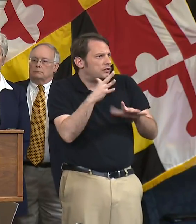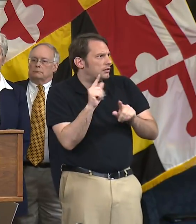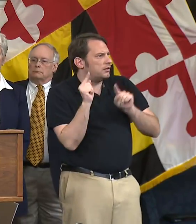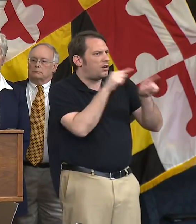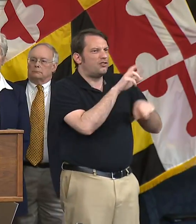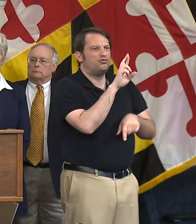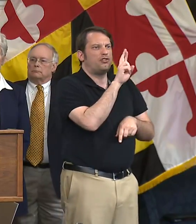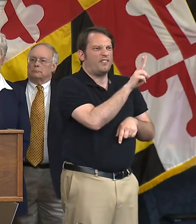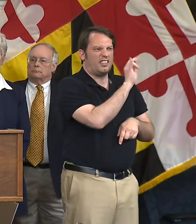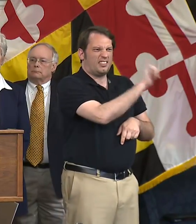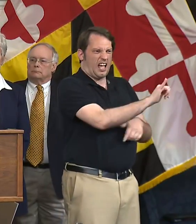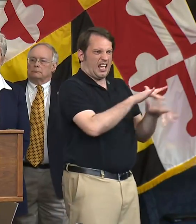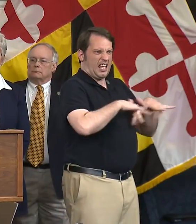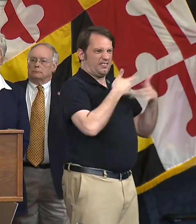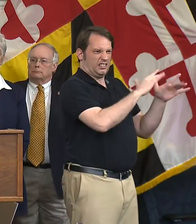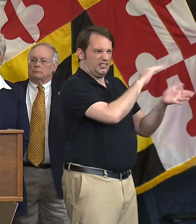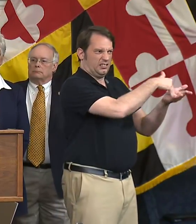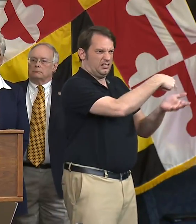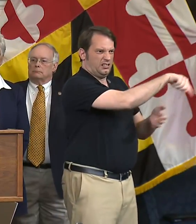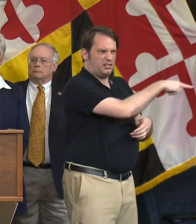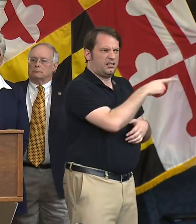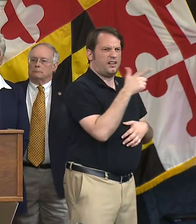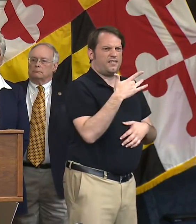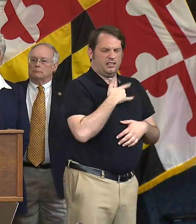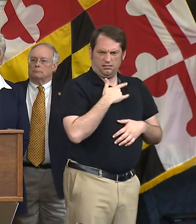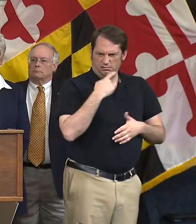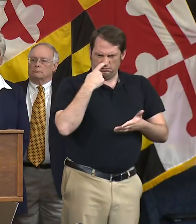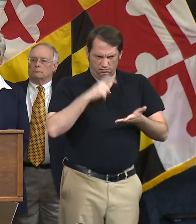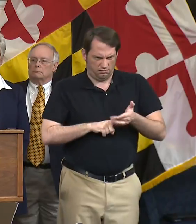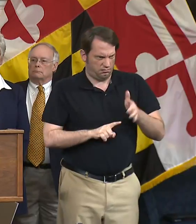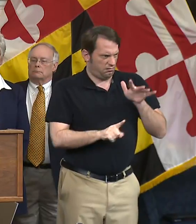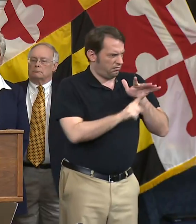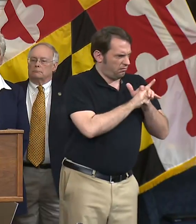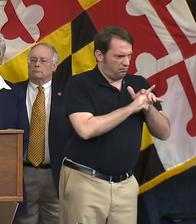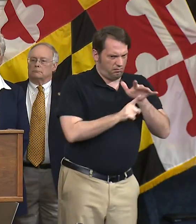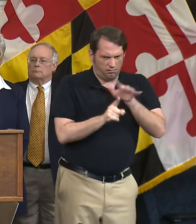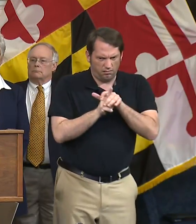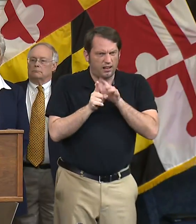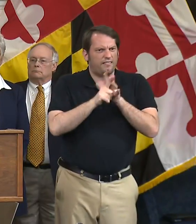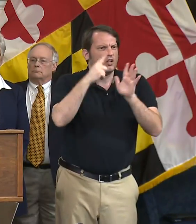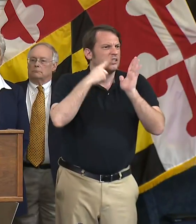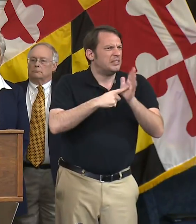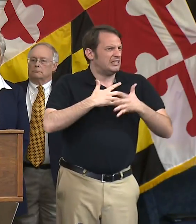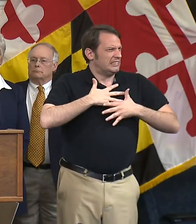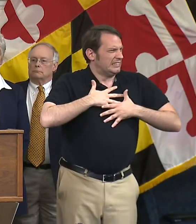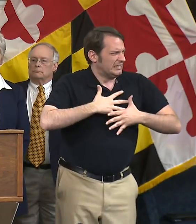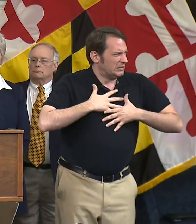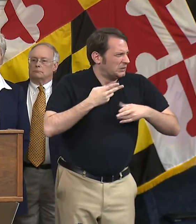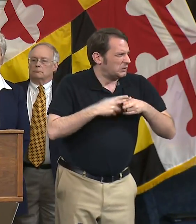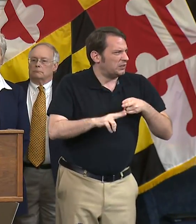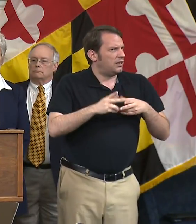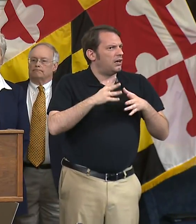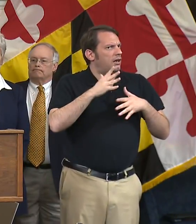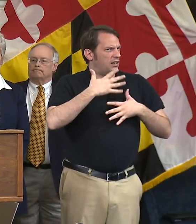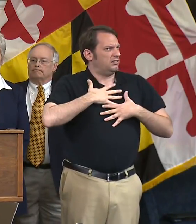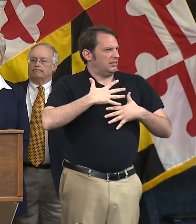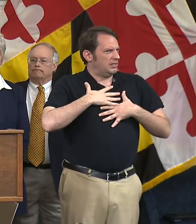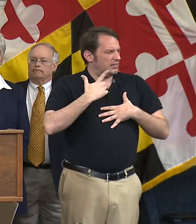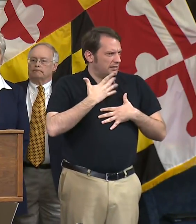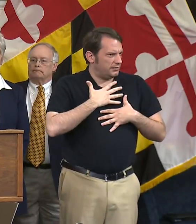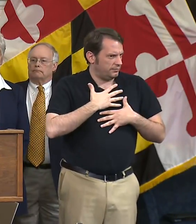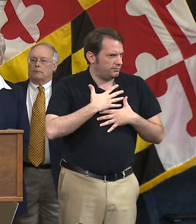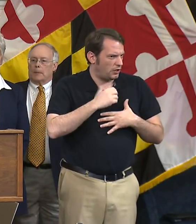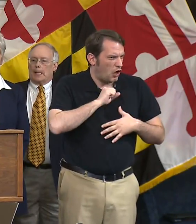any symptoms of respiratory infection, whether they attended the gathering or not, as we would normally recommend, you should